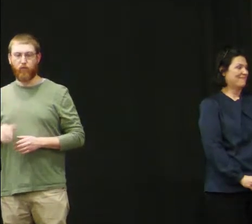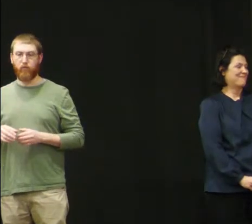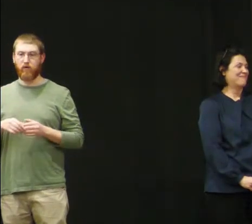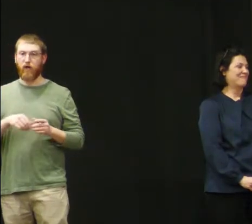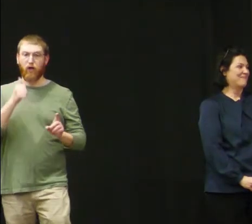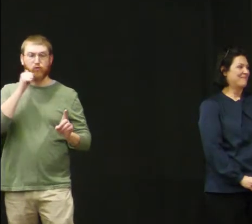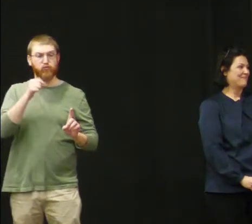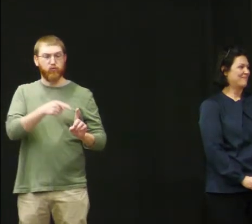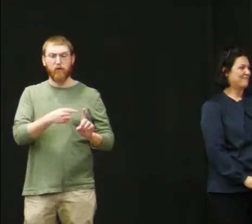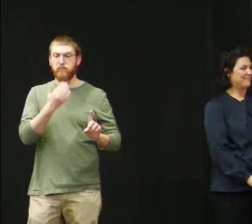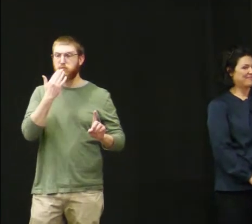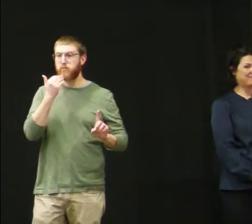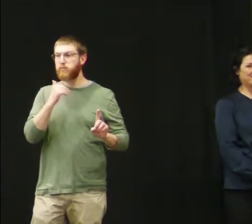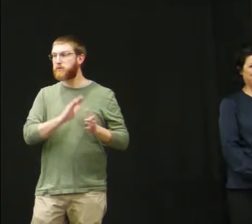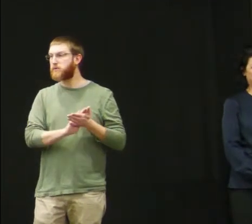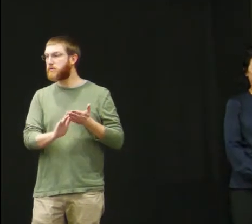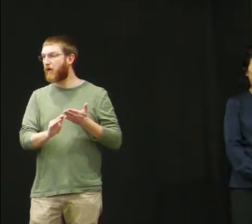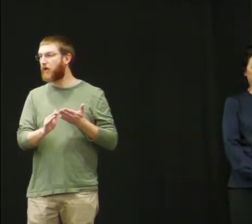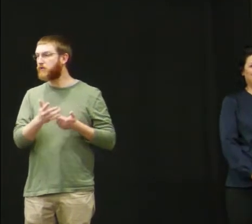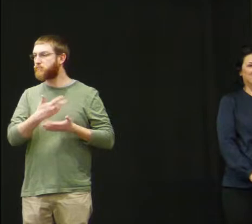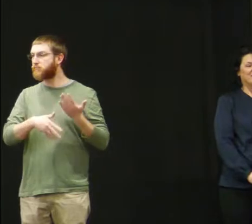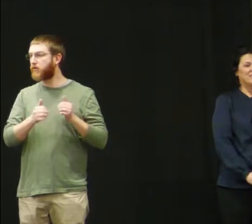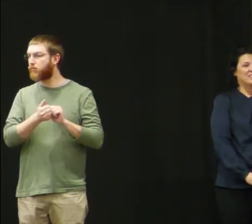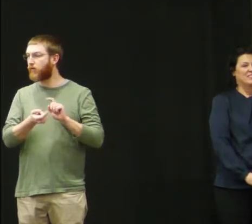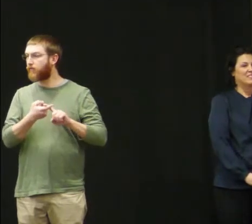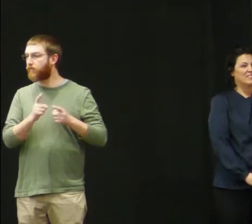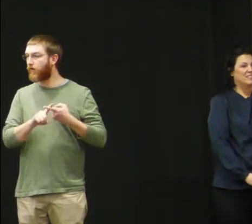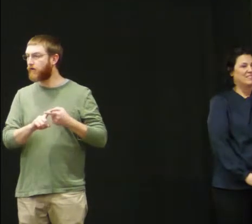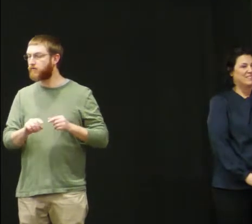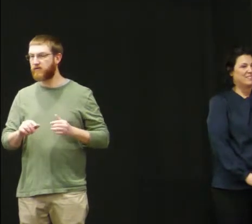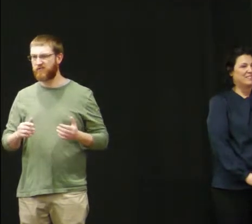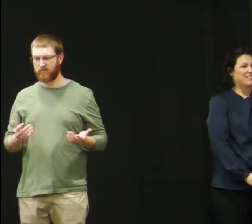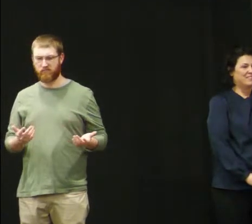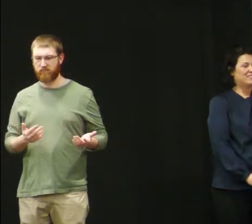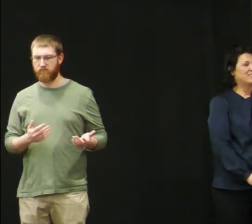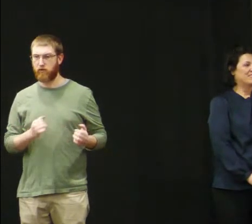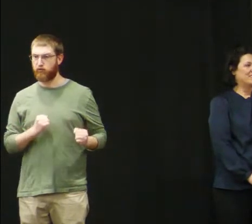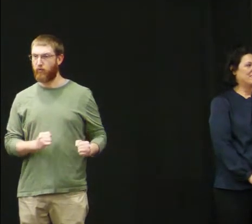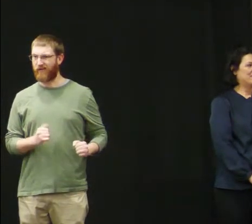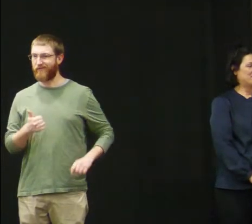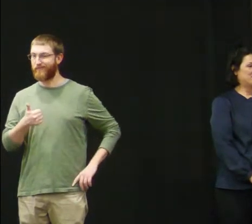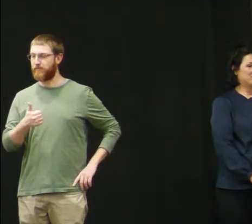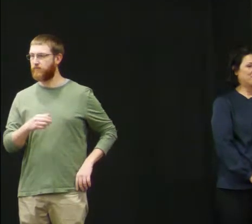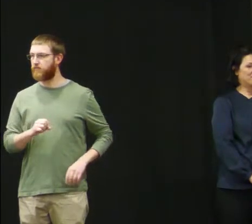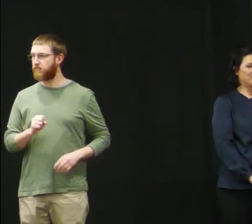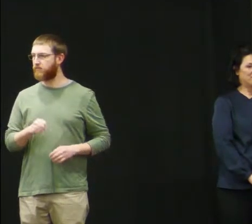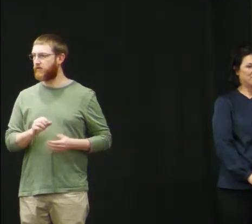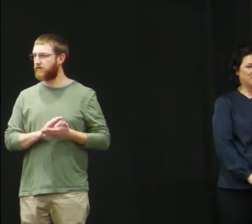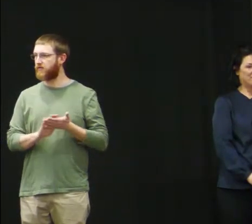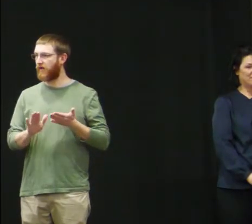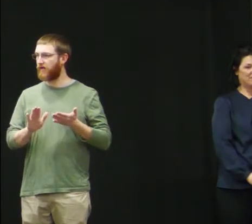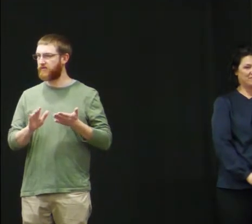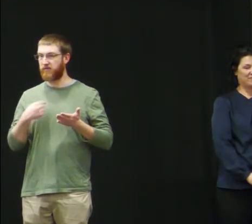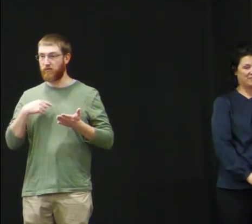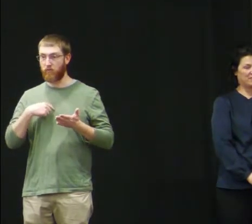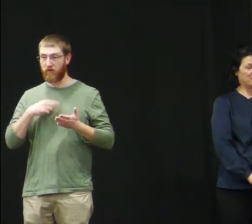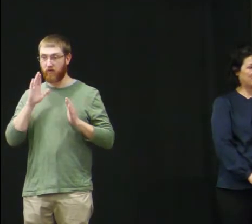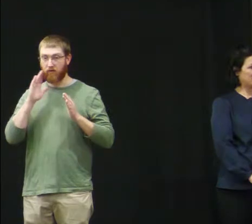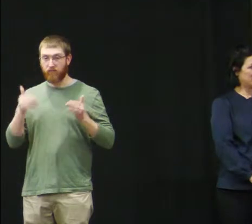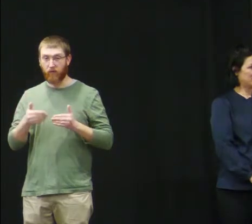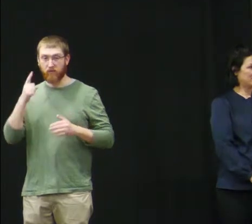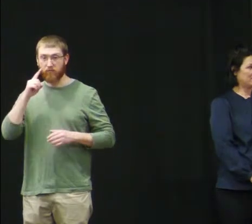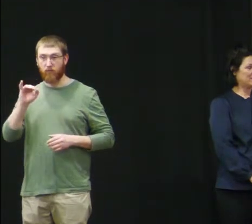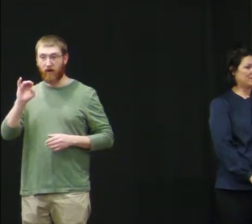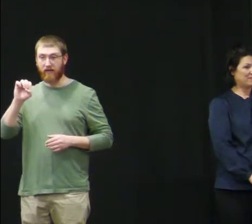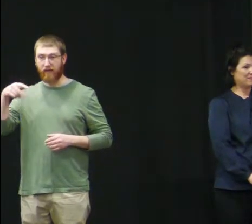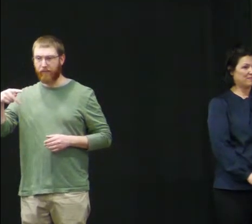nice girl who gets along with all of her friends. And while that is a strength for Christina, that's not what we're really talking about.